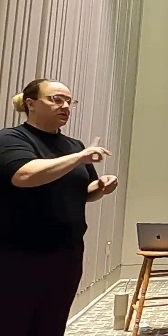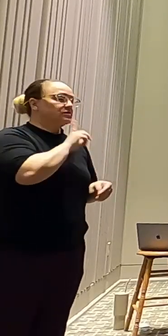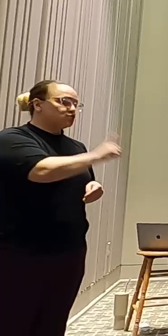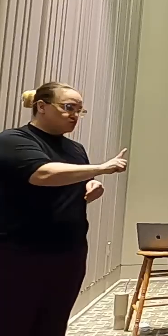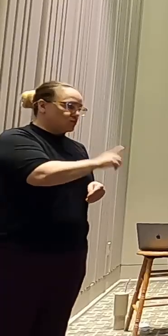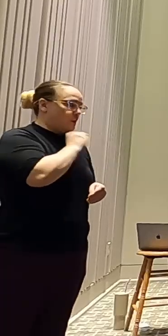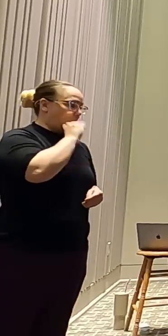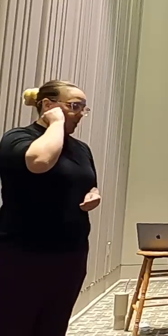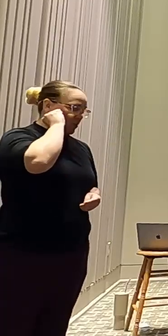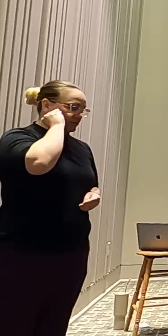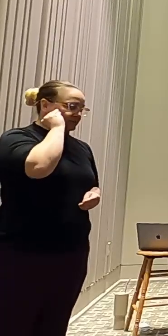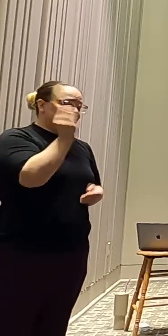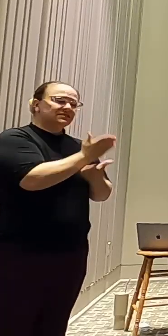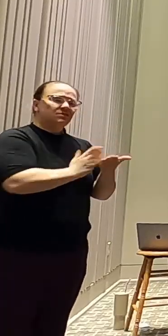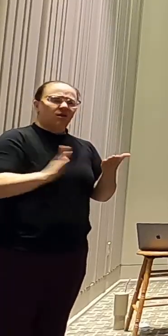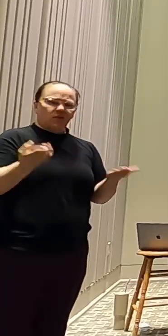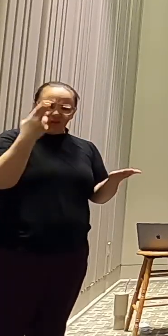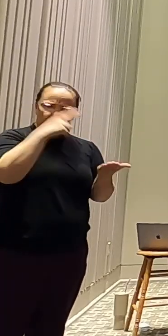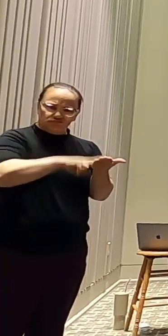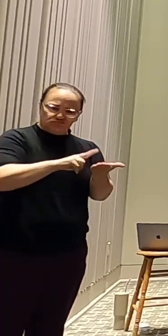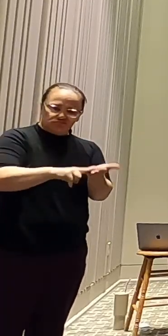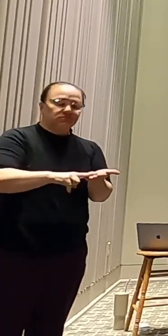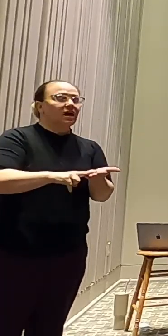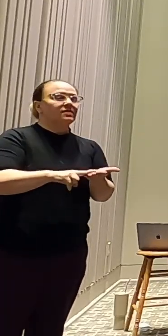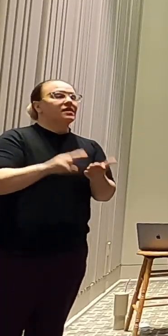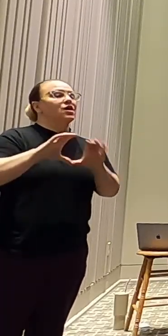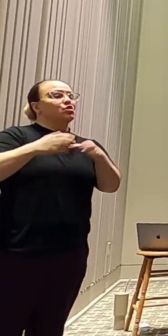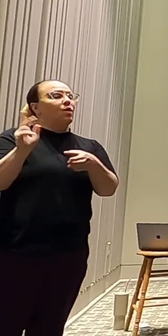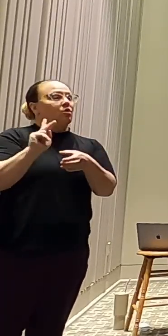the agreement for the return of the paraphernalia, the